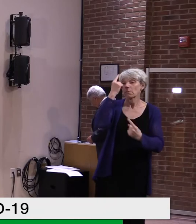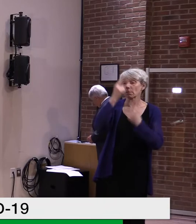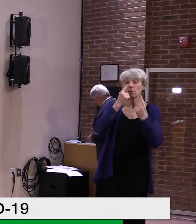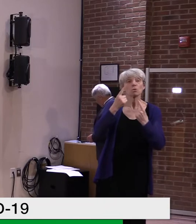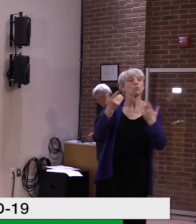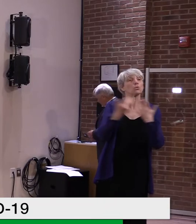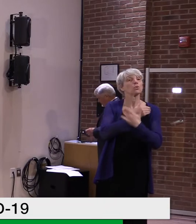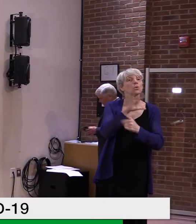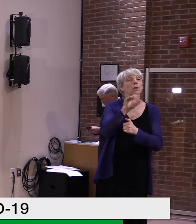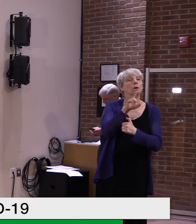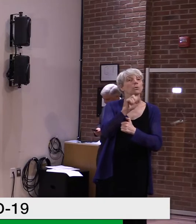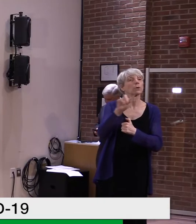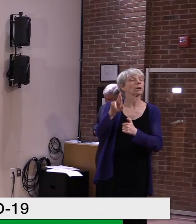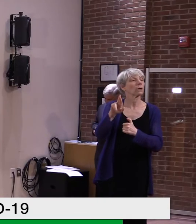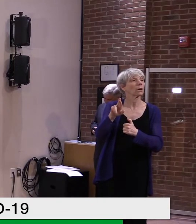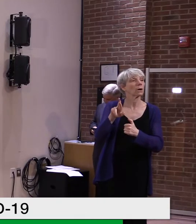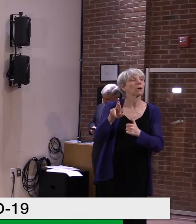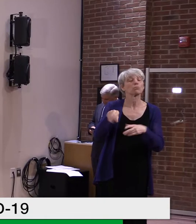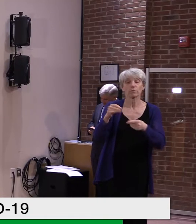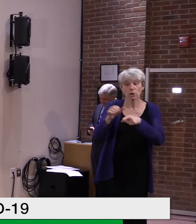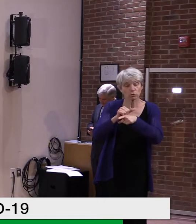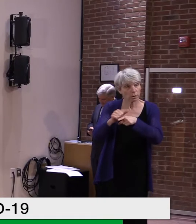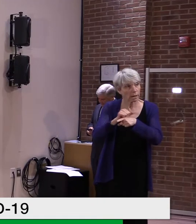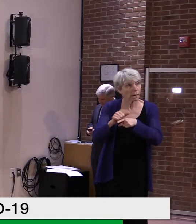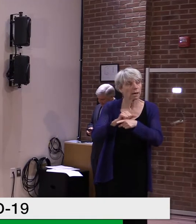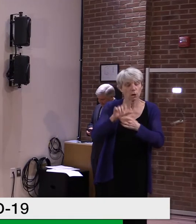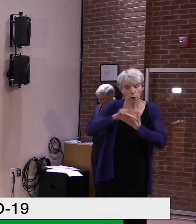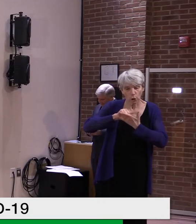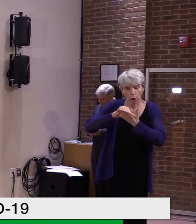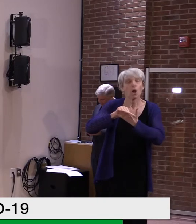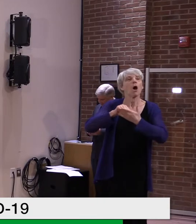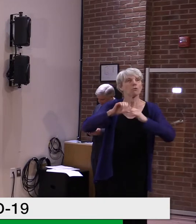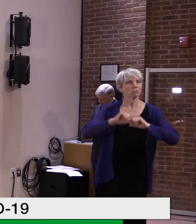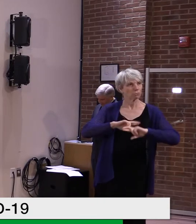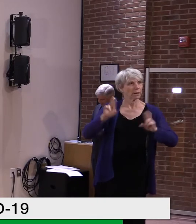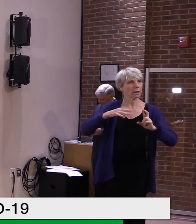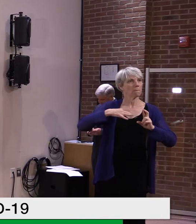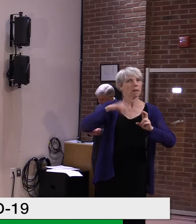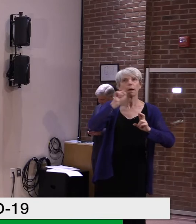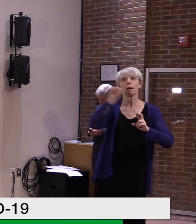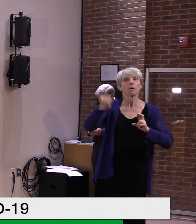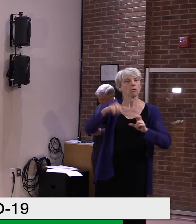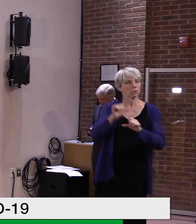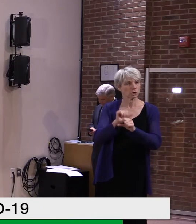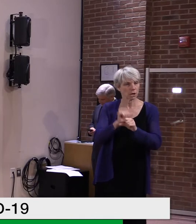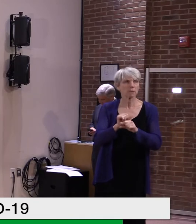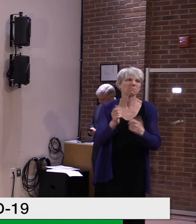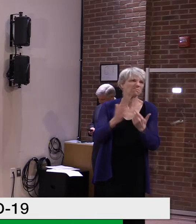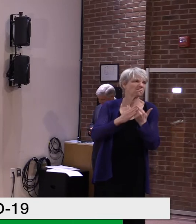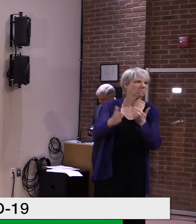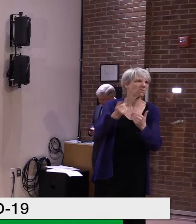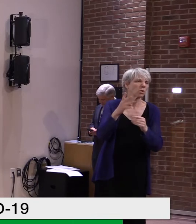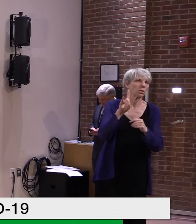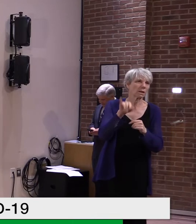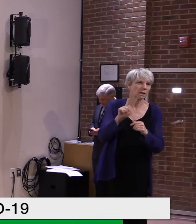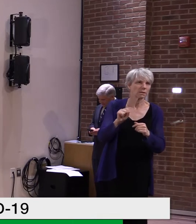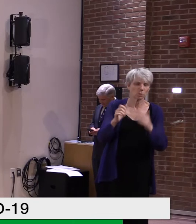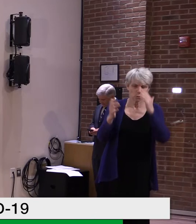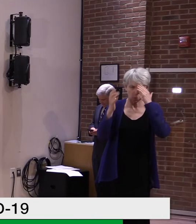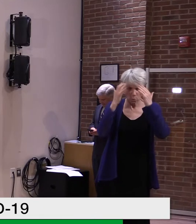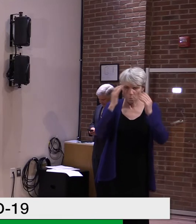they're interested in. Obviously, as we learn more over the coming days, you know, we'll know better as to whether or